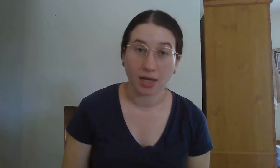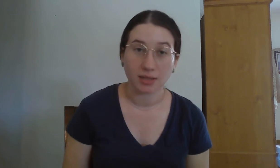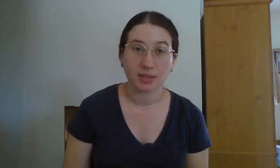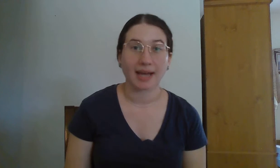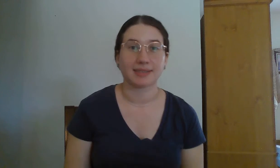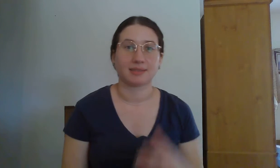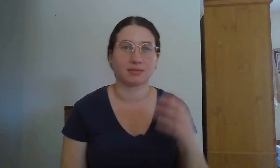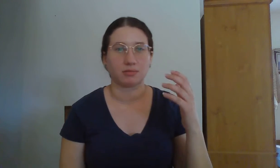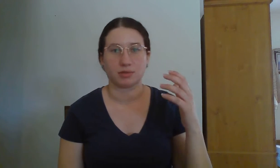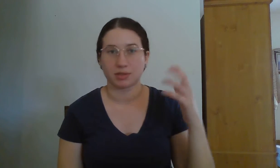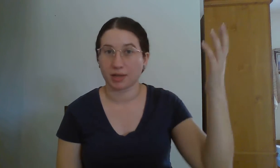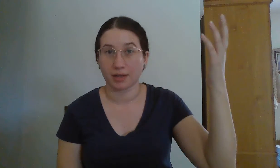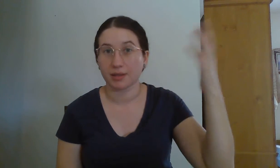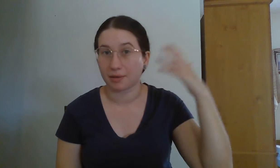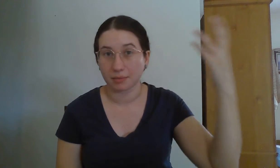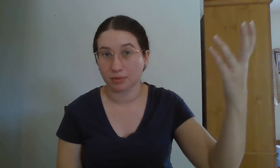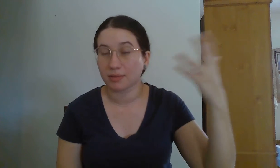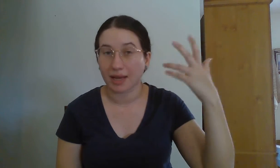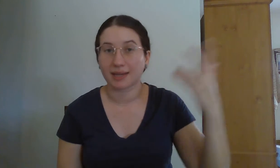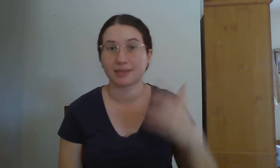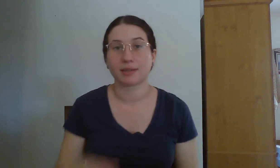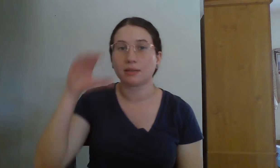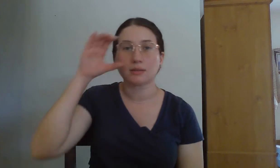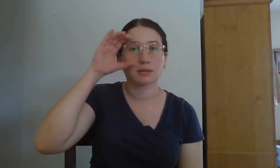Sun, as in the sun and the moon, that kind of sun.